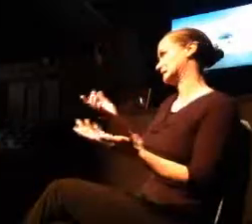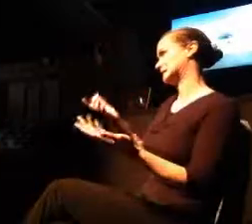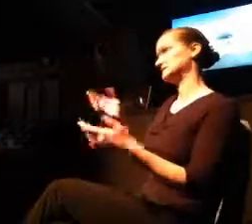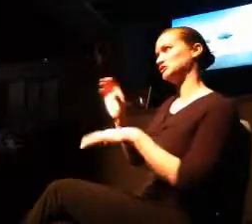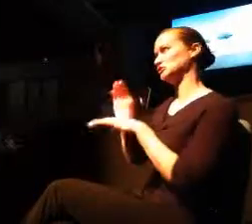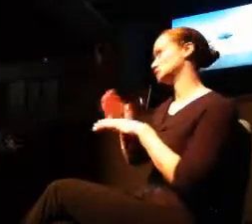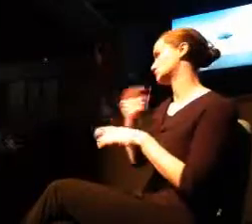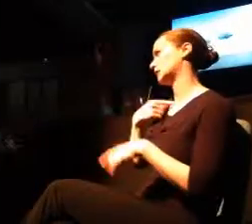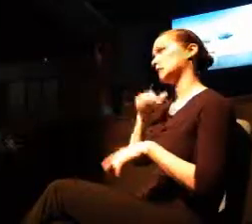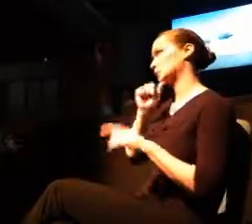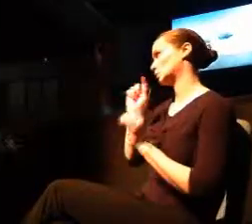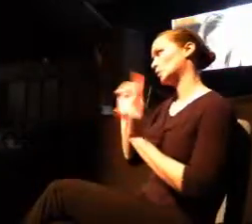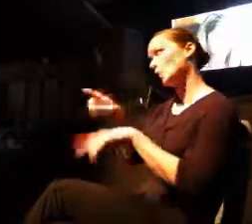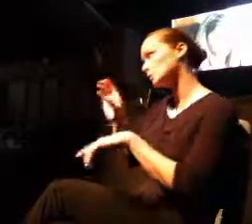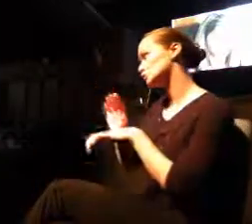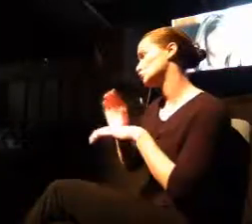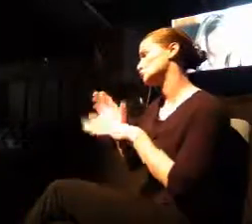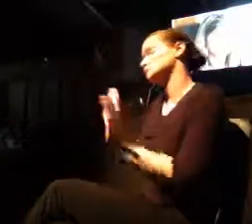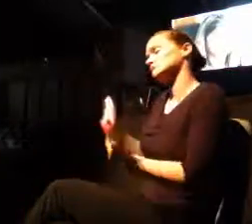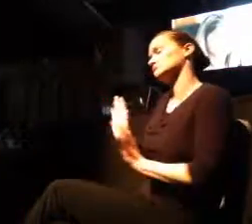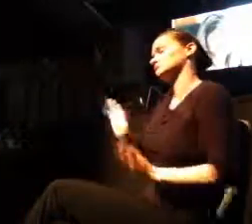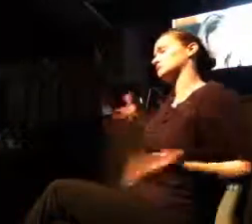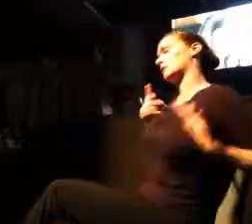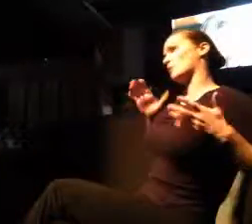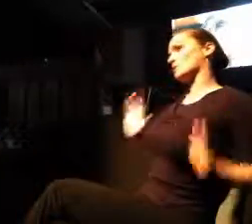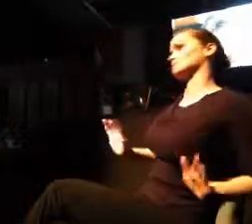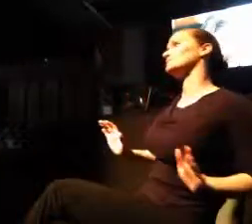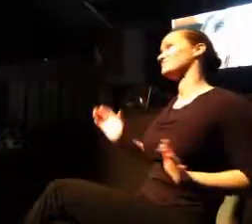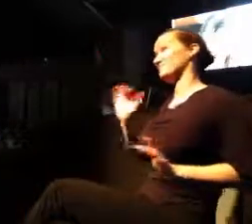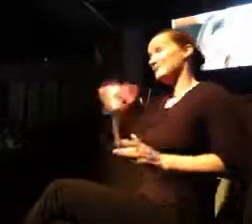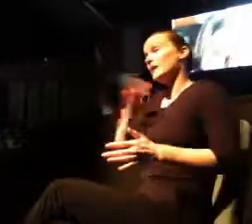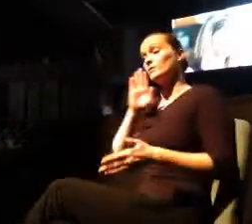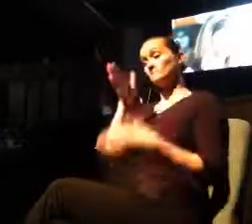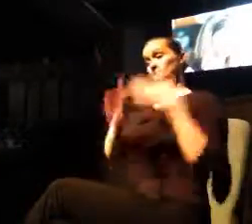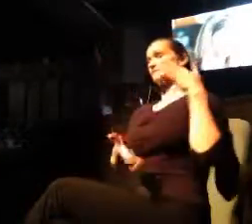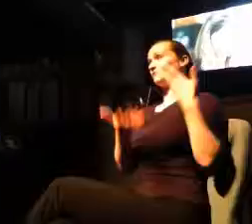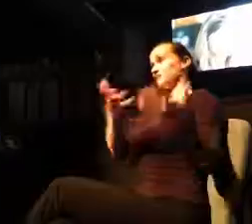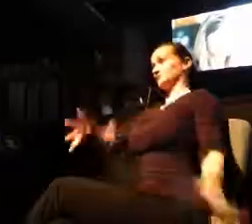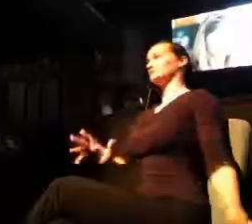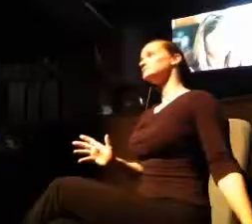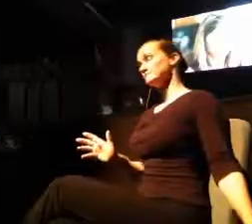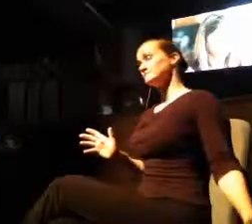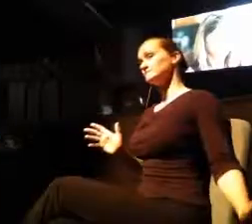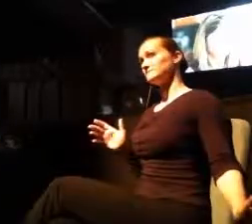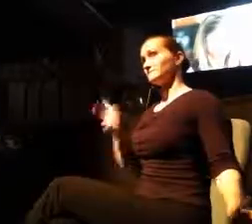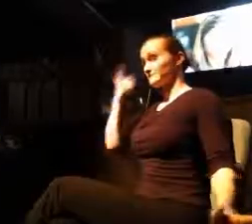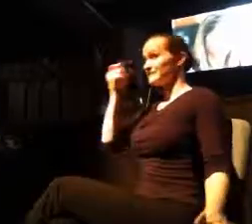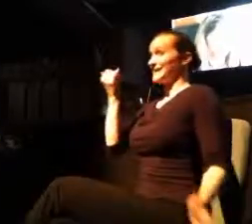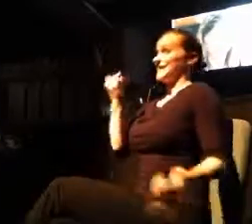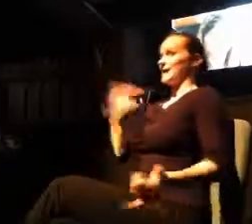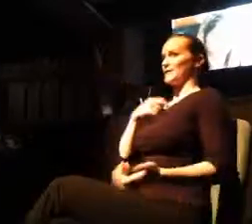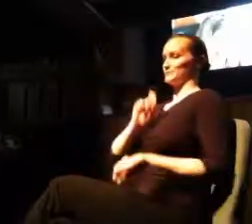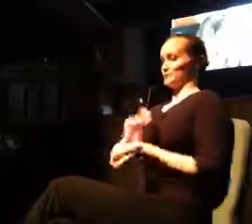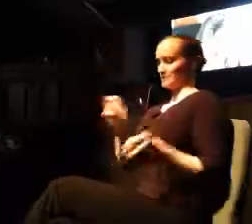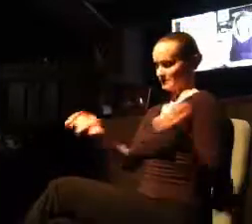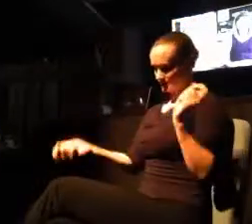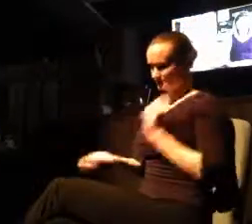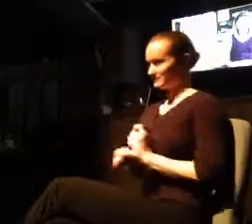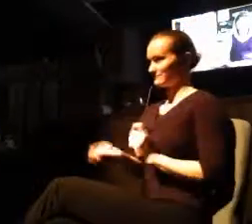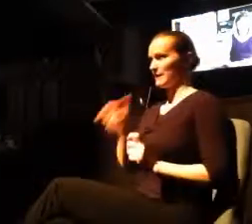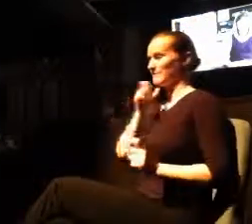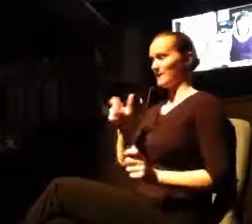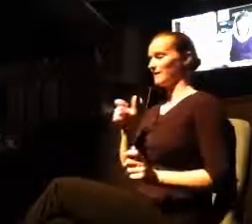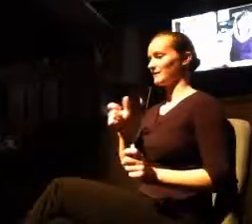go to church, or I don't want any part of that, that would have been the end. That would have been the end of it, because now I had changed. I wasn't going back.